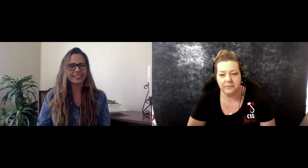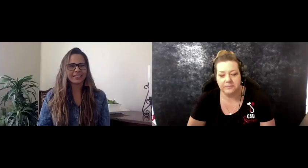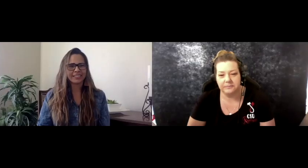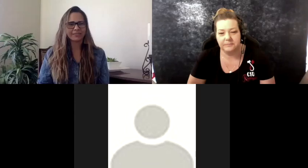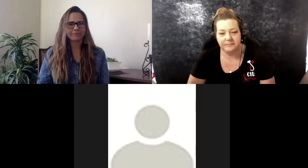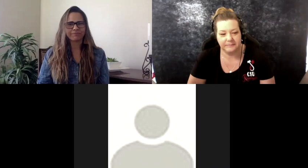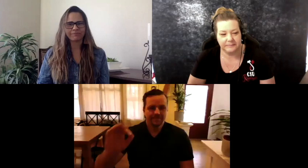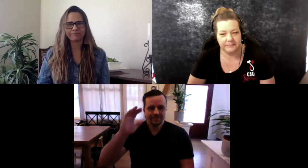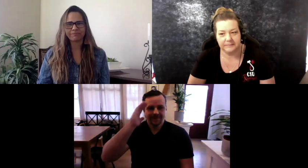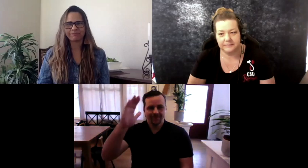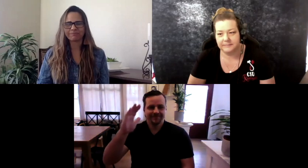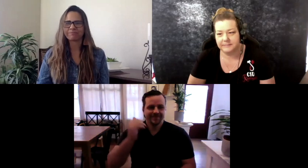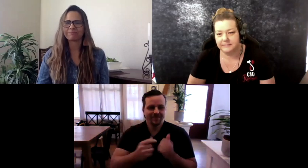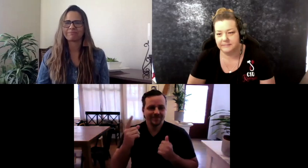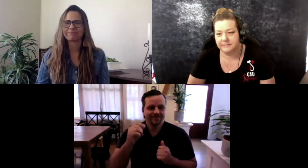Visco.